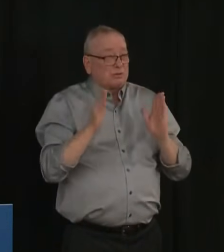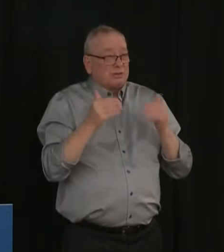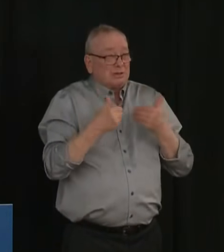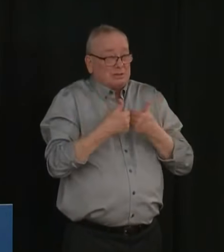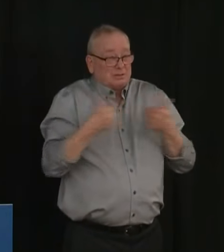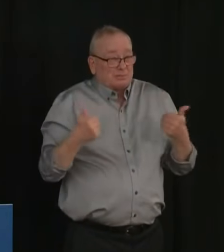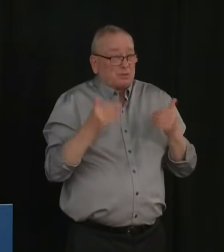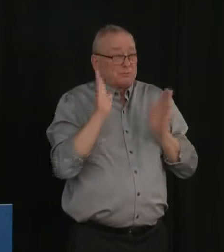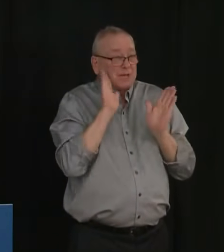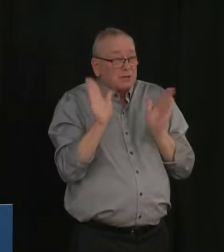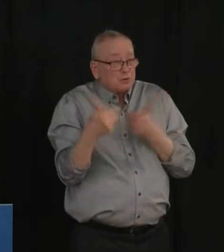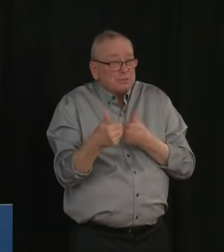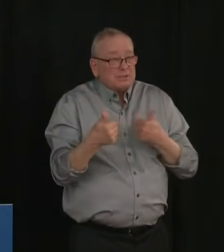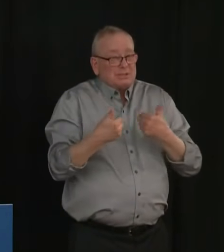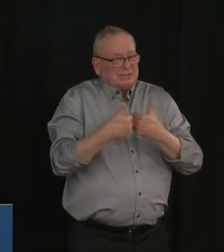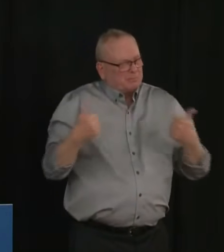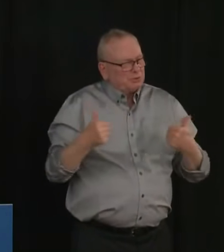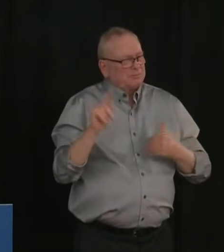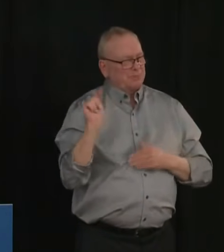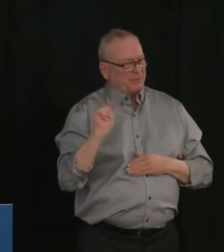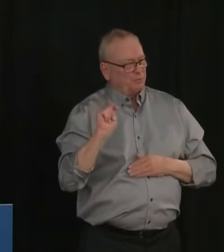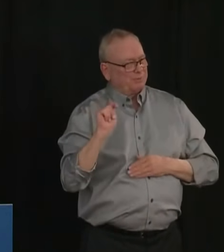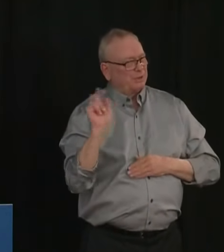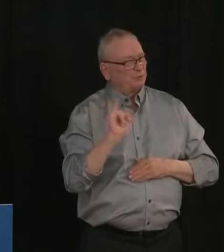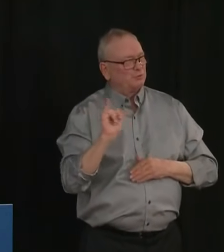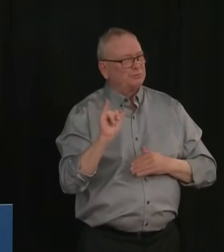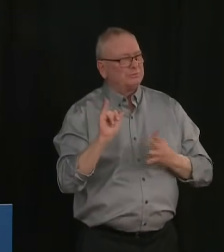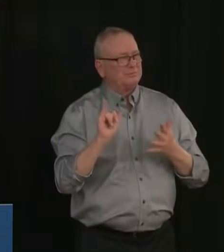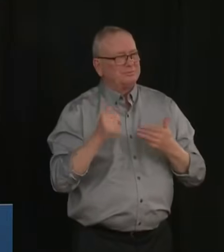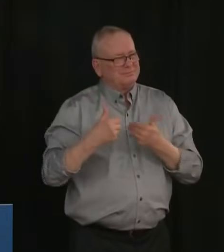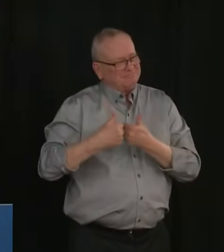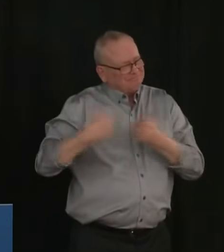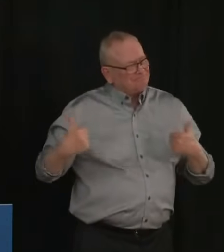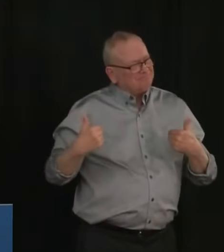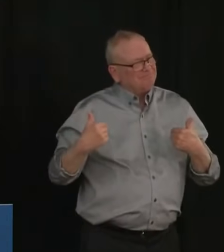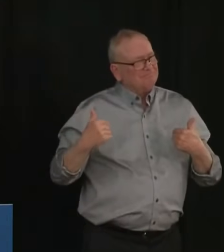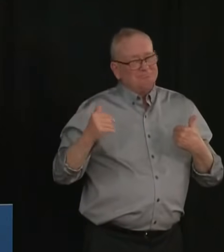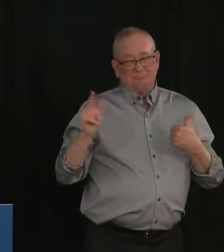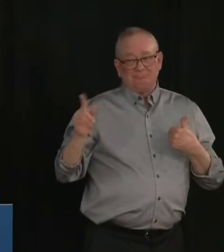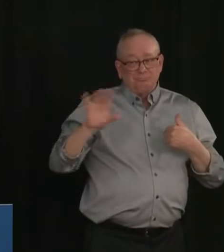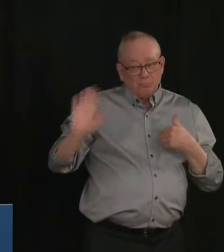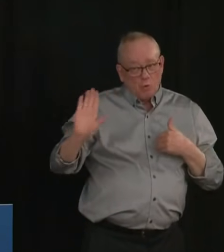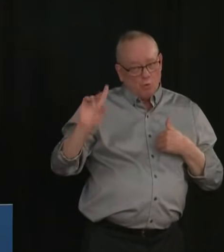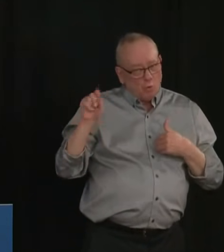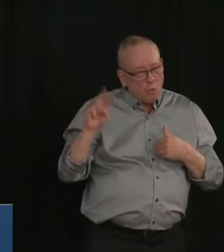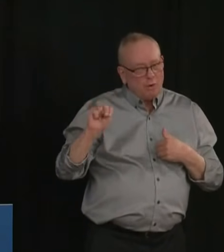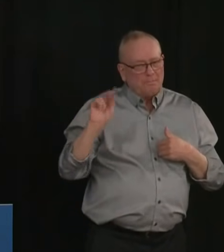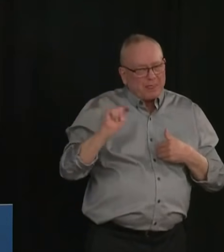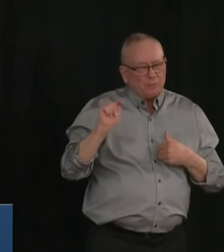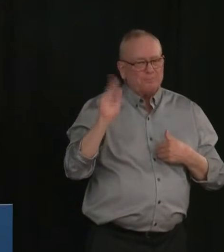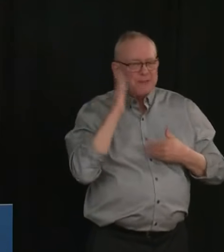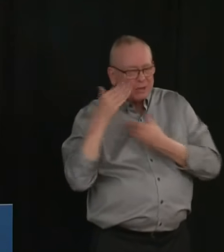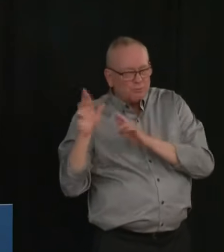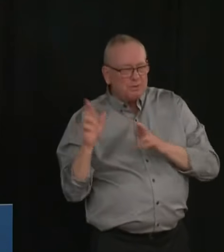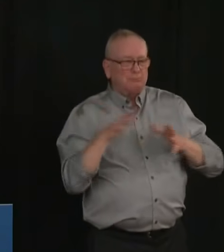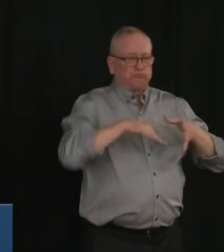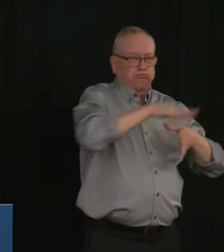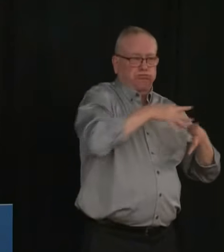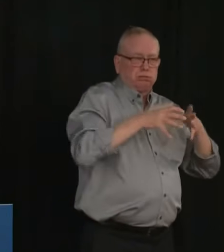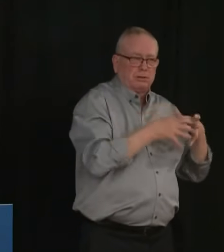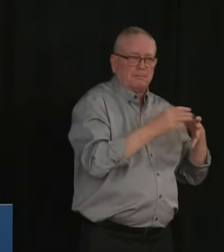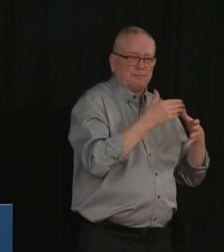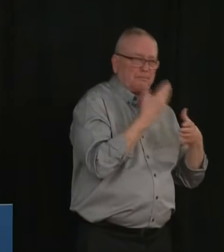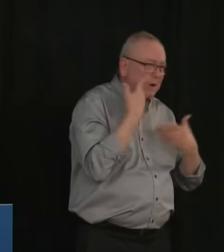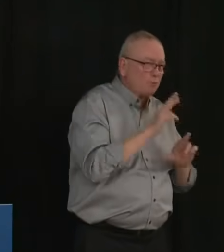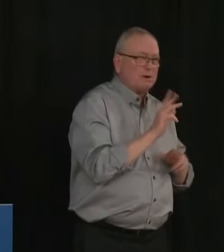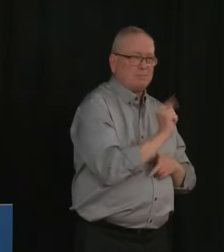remains completely separated from the rest of their household for their infectious period, we will consider the 14-day quarantine period